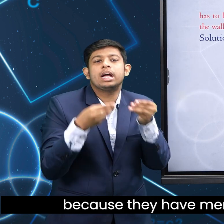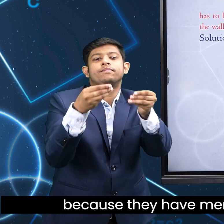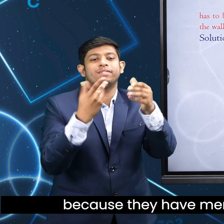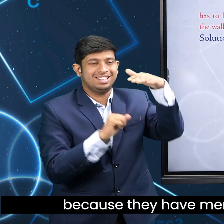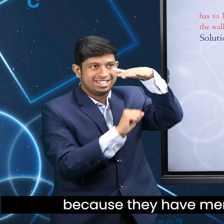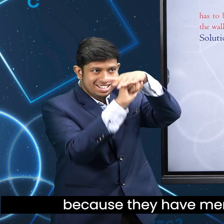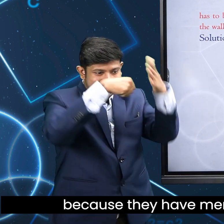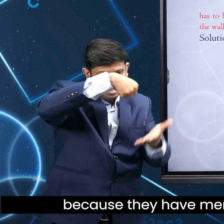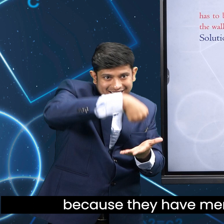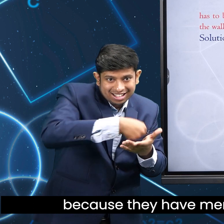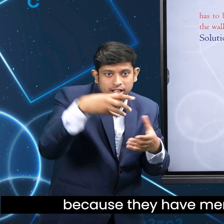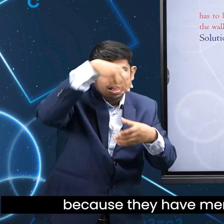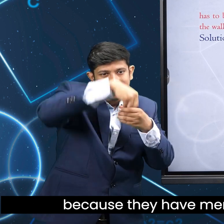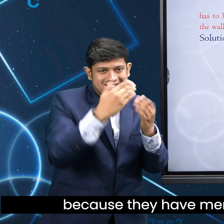all sides.